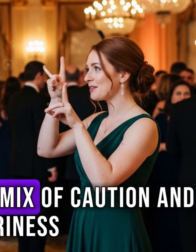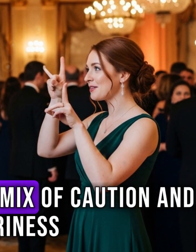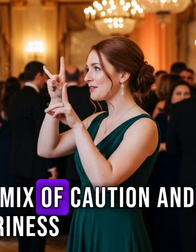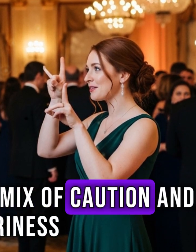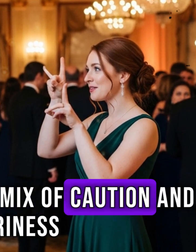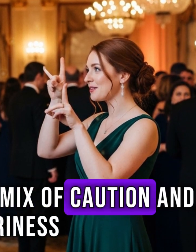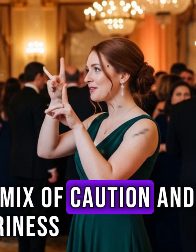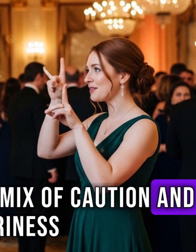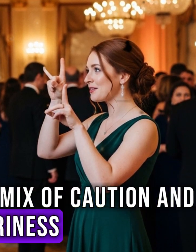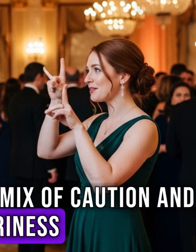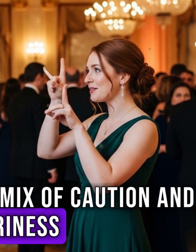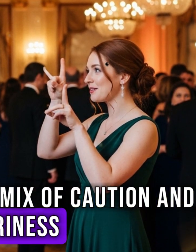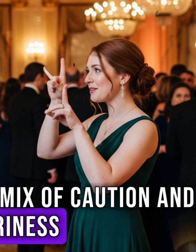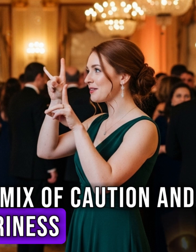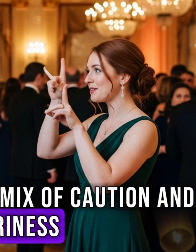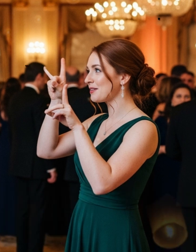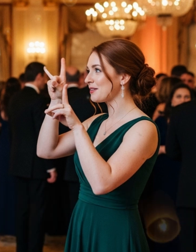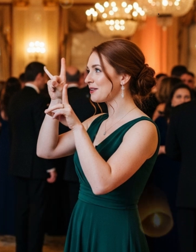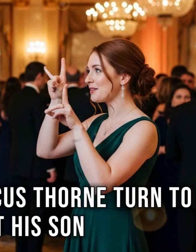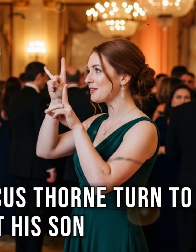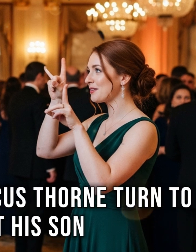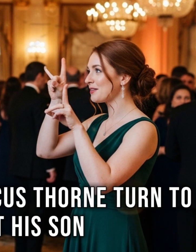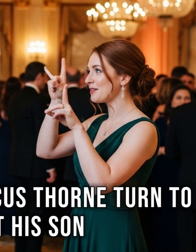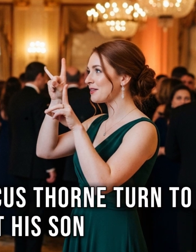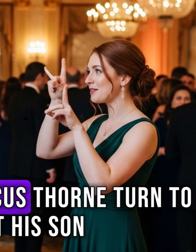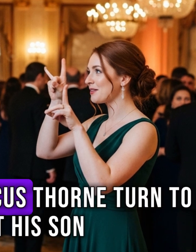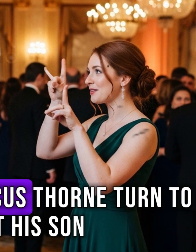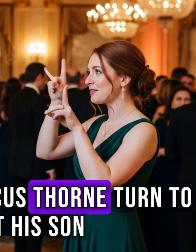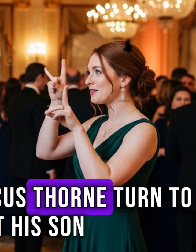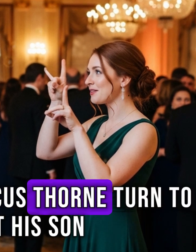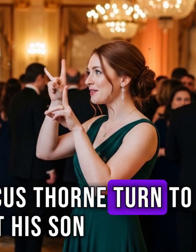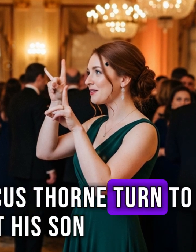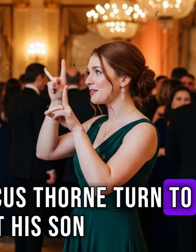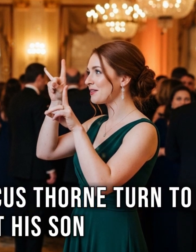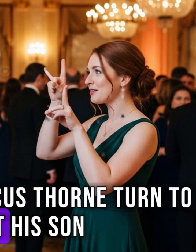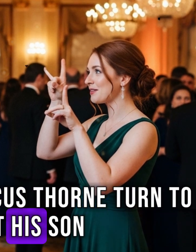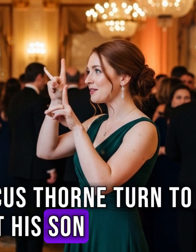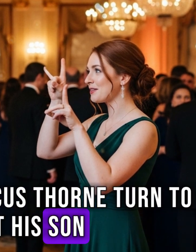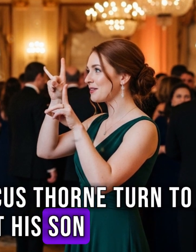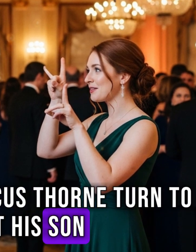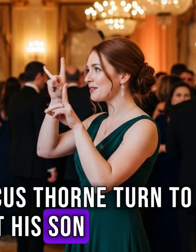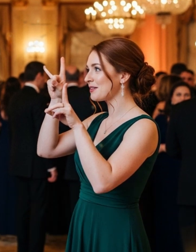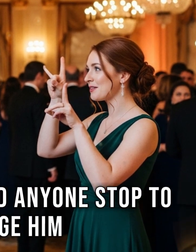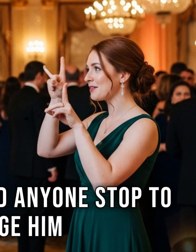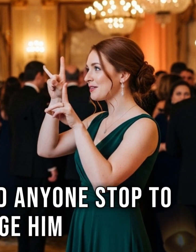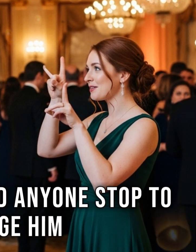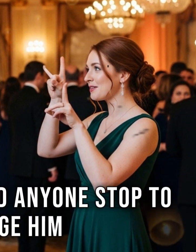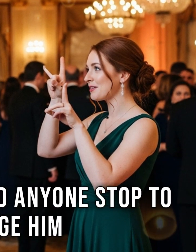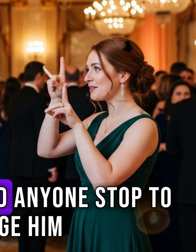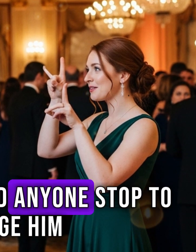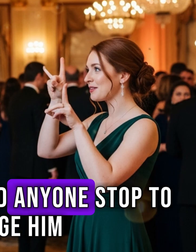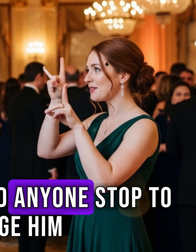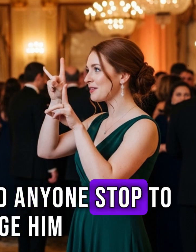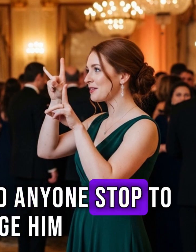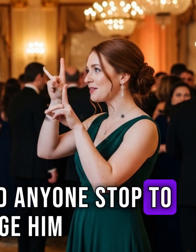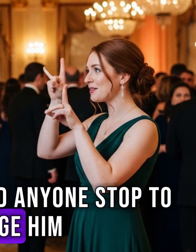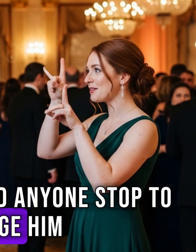of caution and weariness. Not once did Marcus Thorne turn to look at his son, and not once did anyone stop to engage